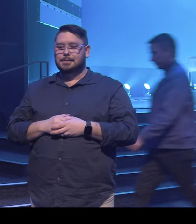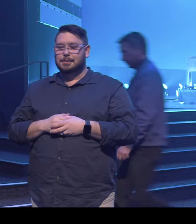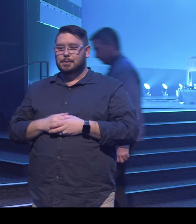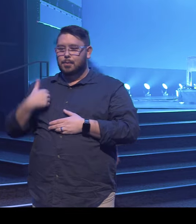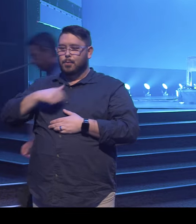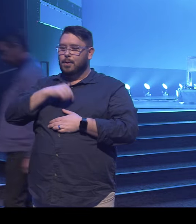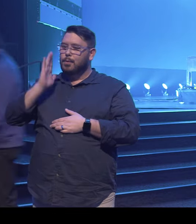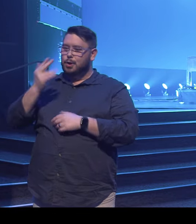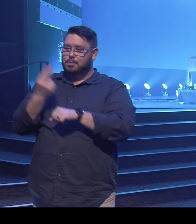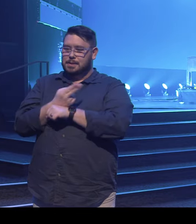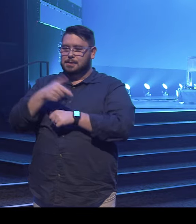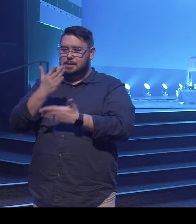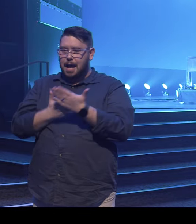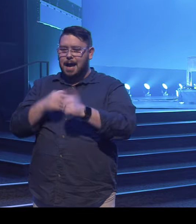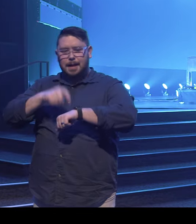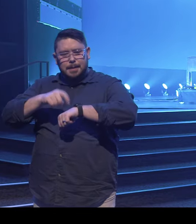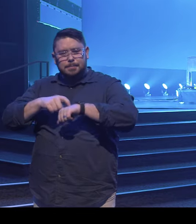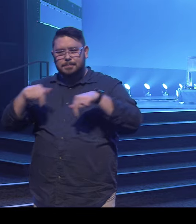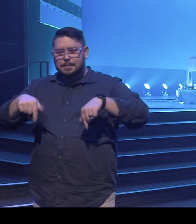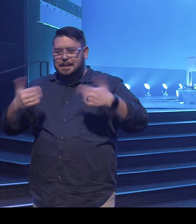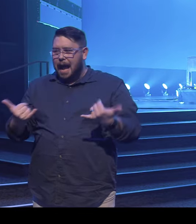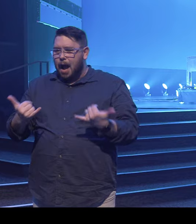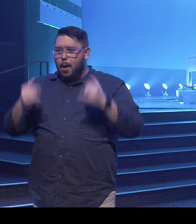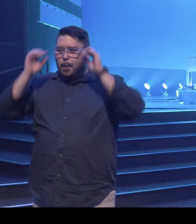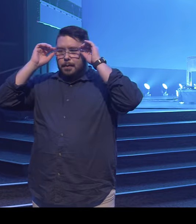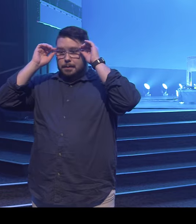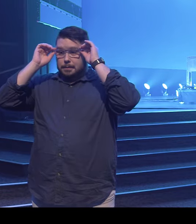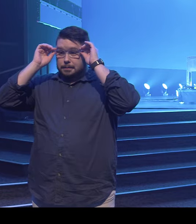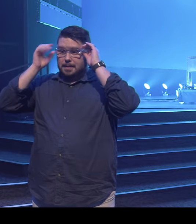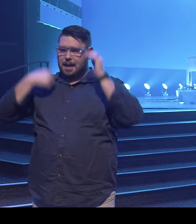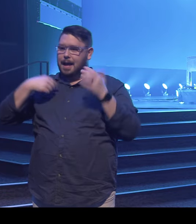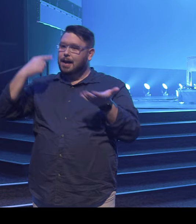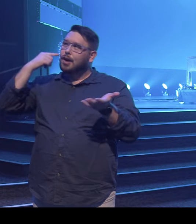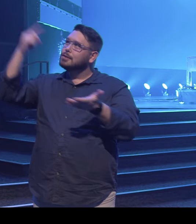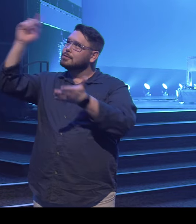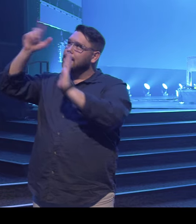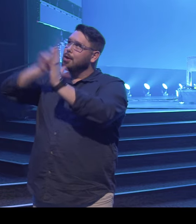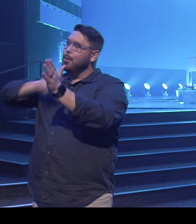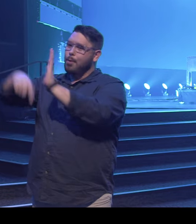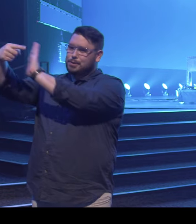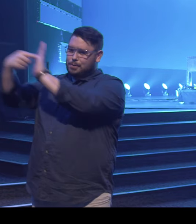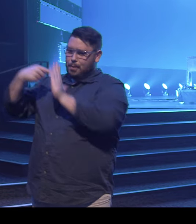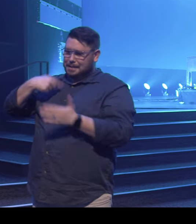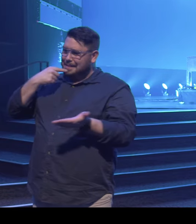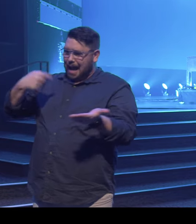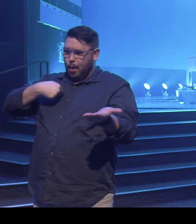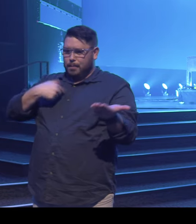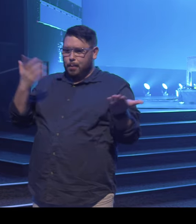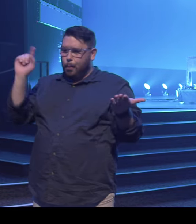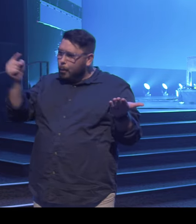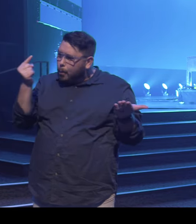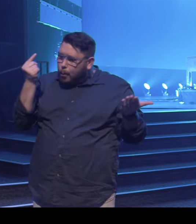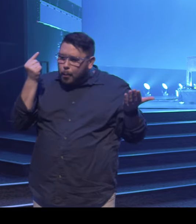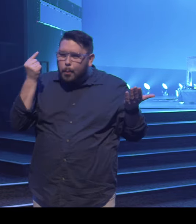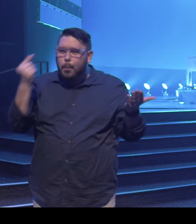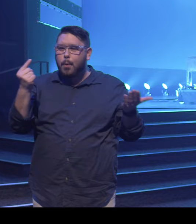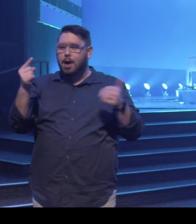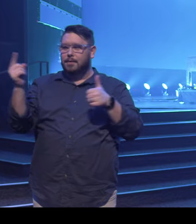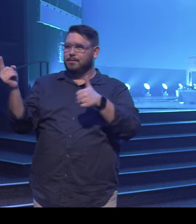first conference. And you know what? I heard our pastor say this once. There can only be one